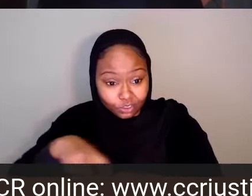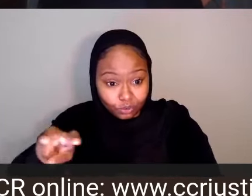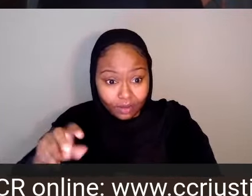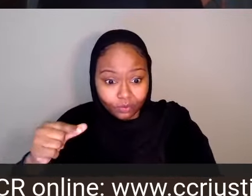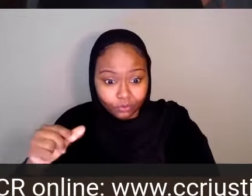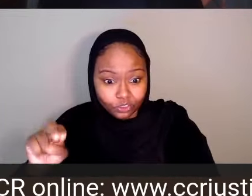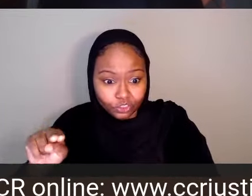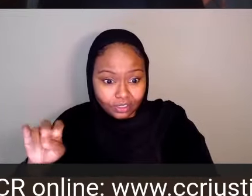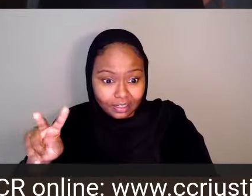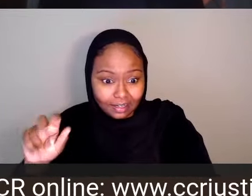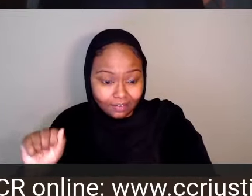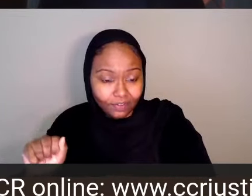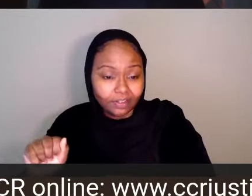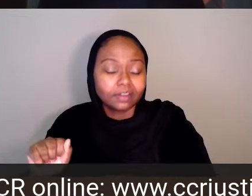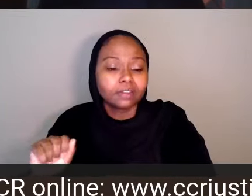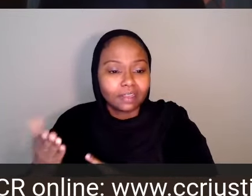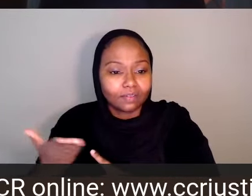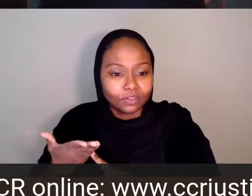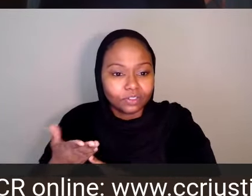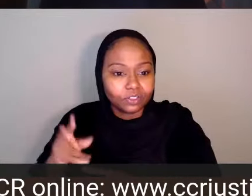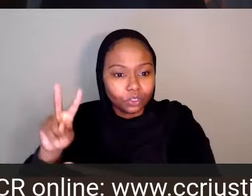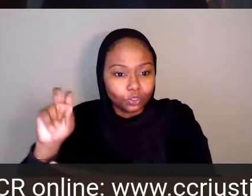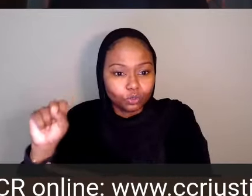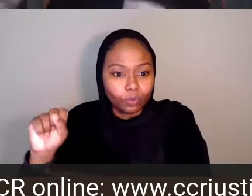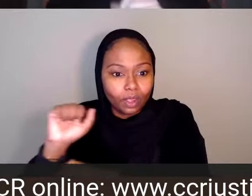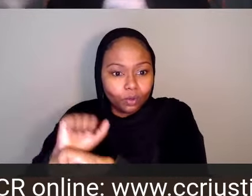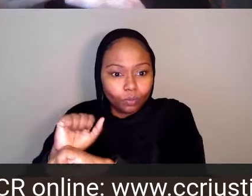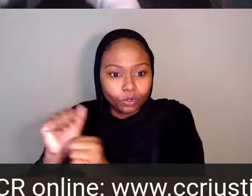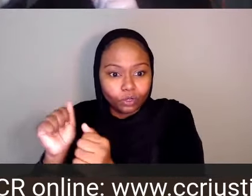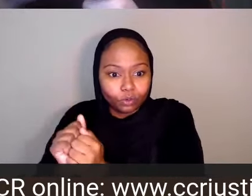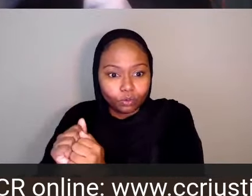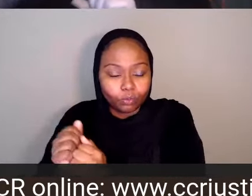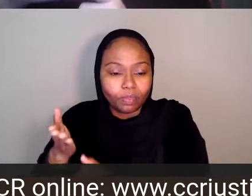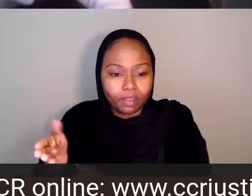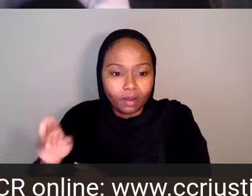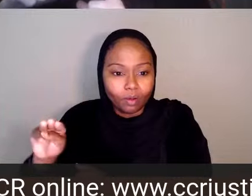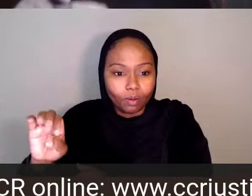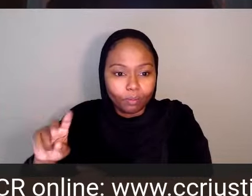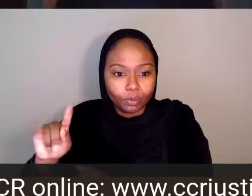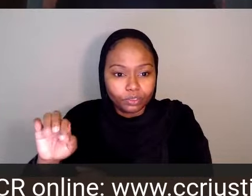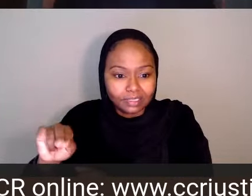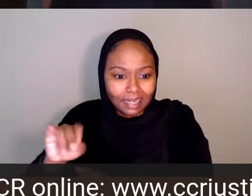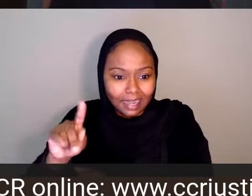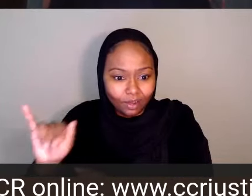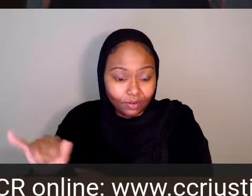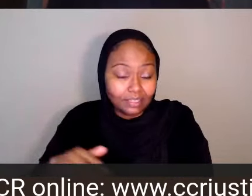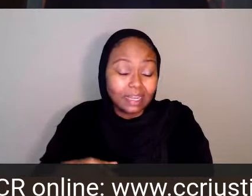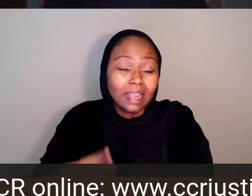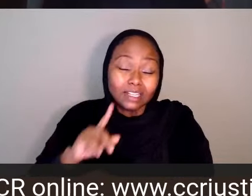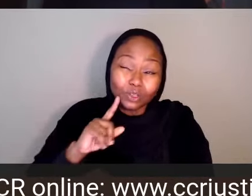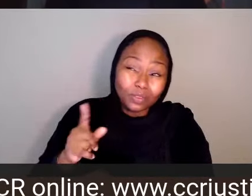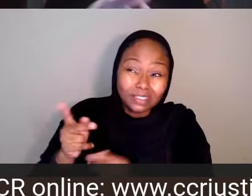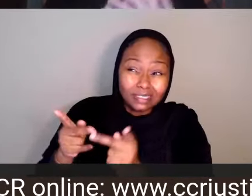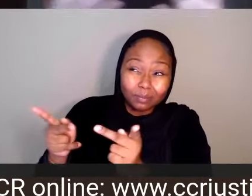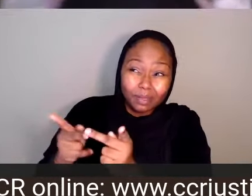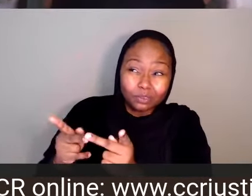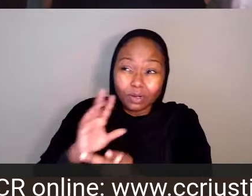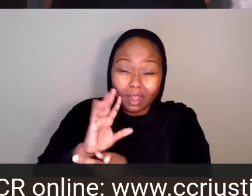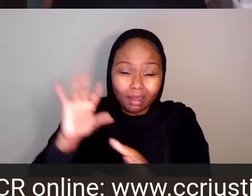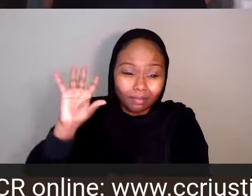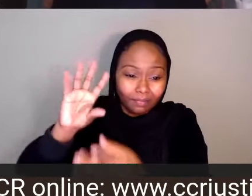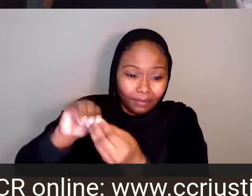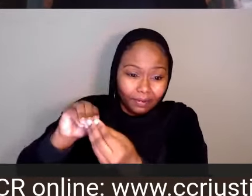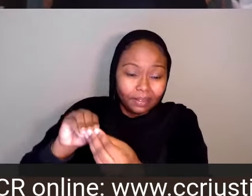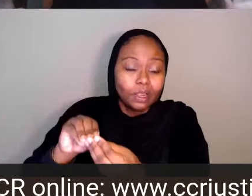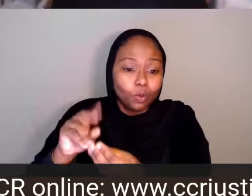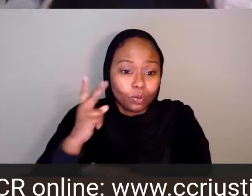the invitation of the UN Working Group on Mercenaries. So this is a way where you're kind of putting these pieces together, where Chris